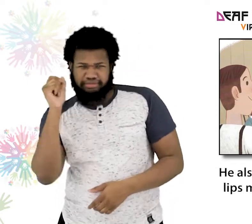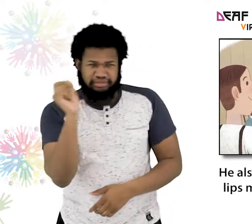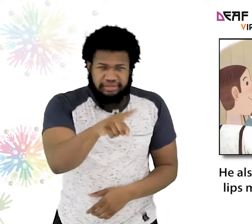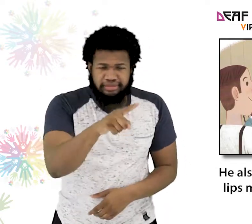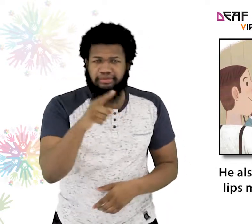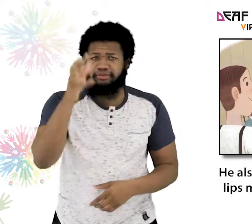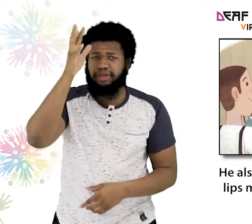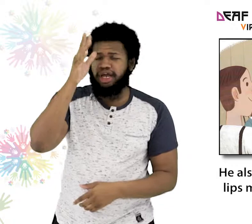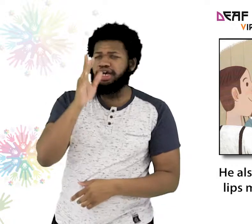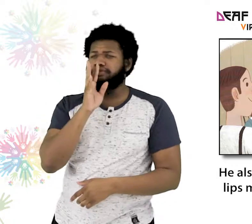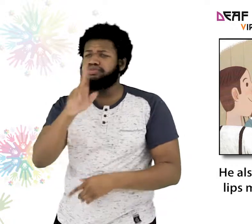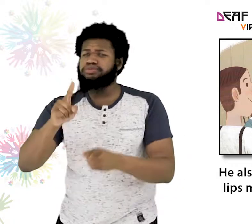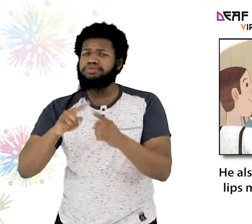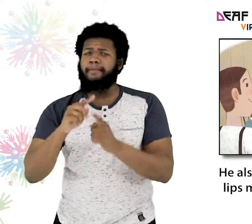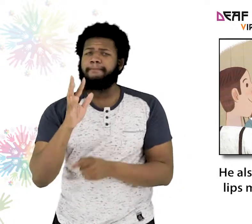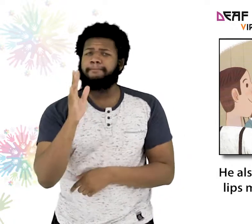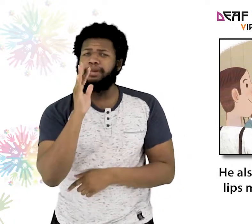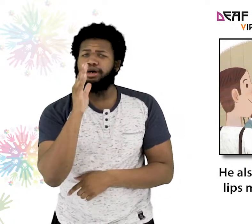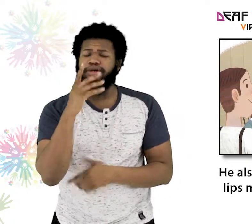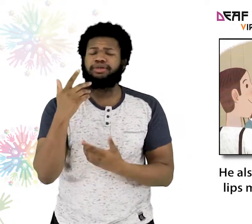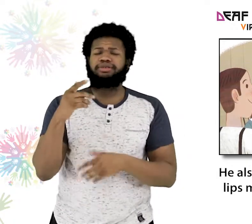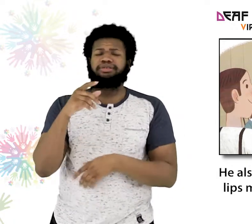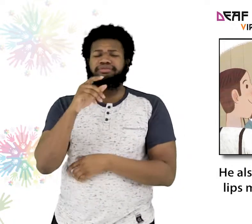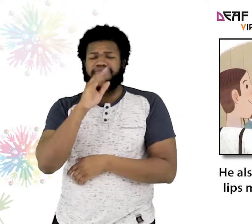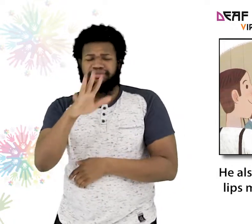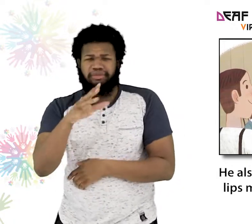He also read his father's lips, mouth to his mother.